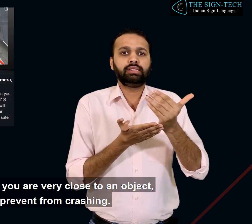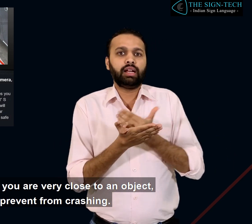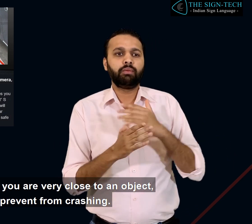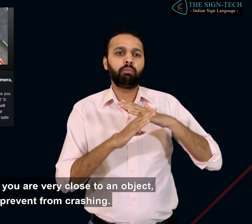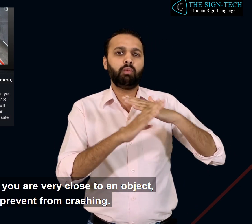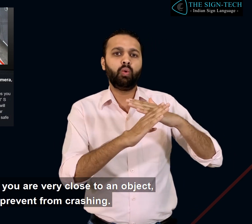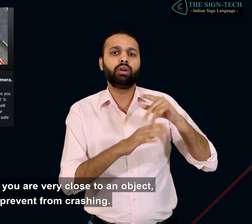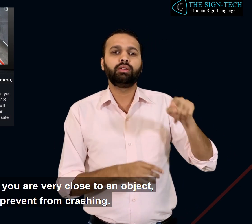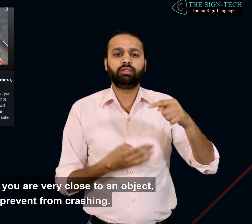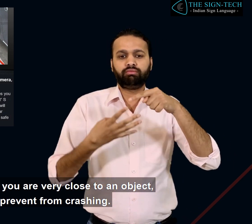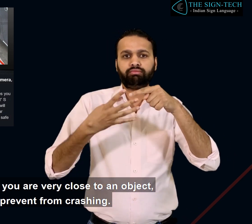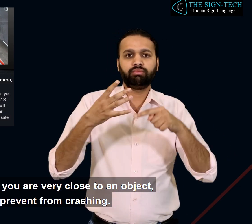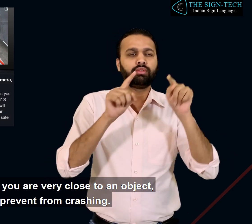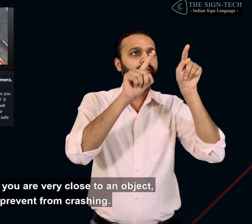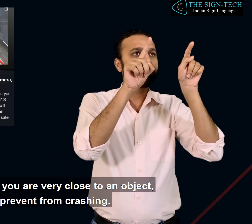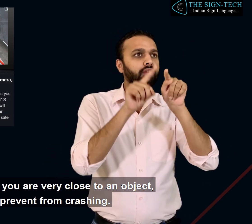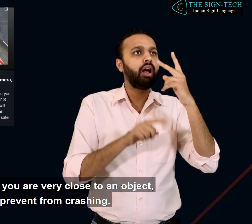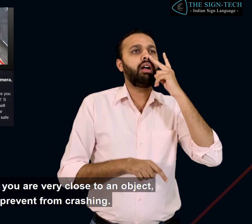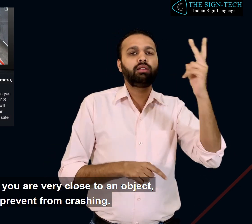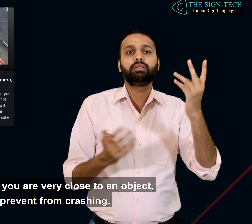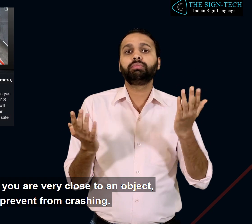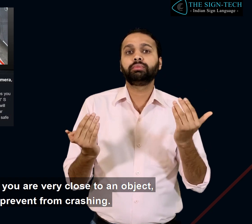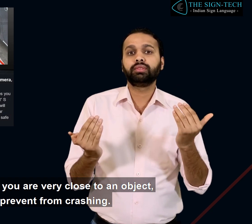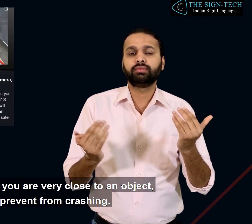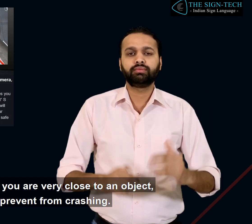very close to an object, and to prevent from crashing.